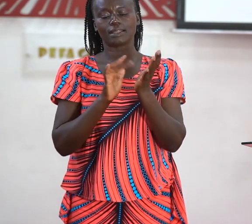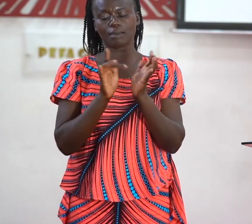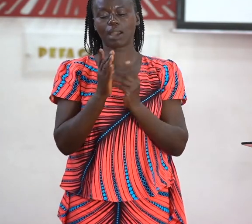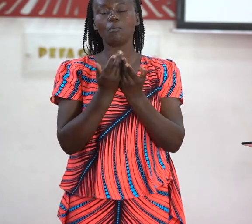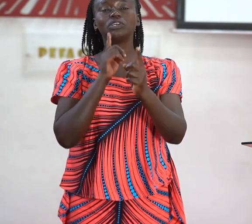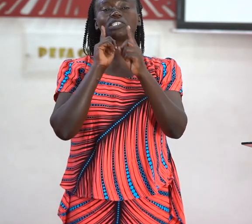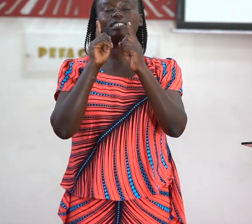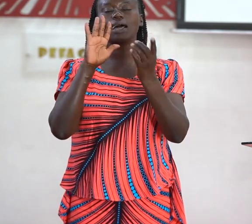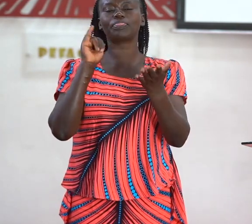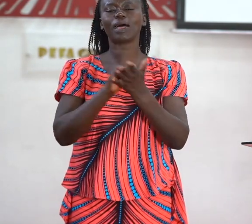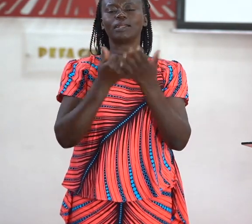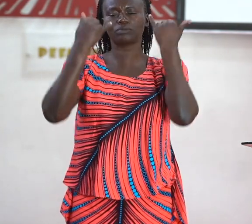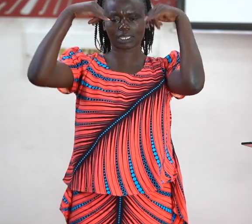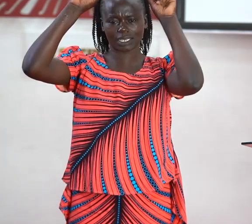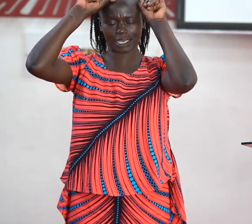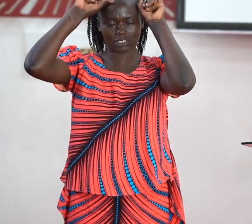the cattle